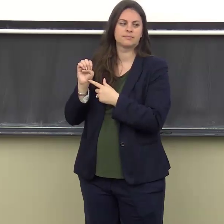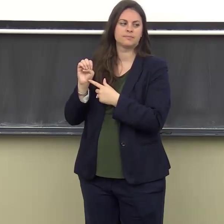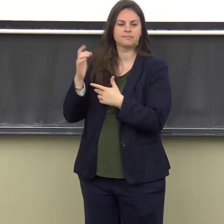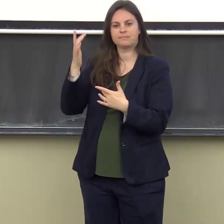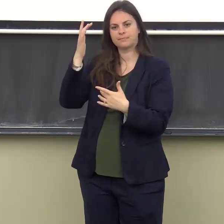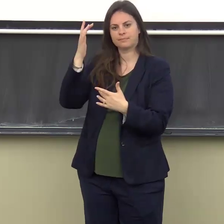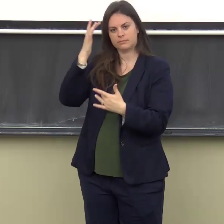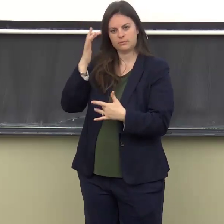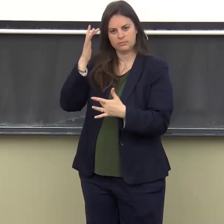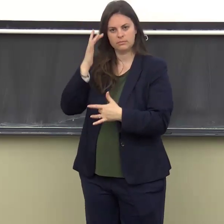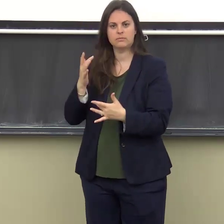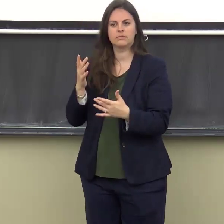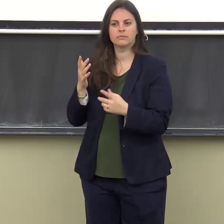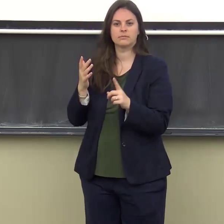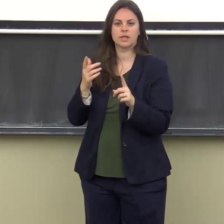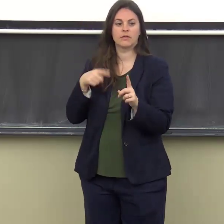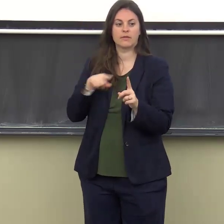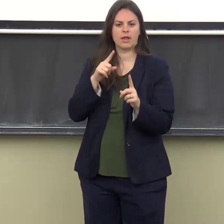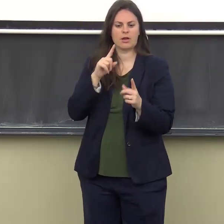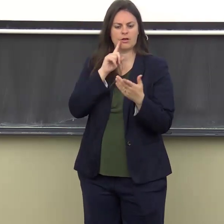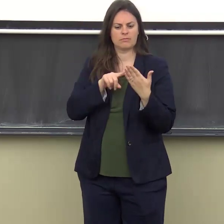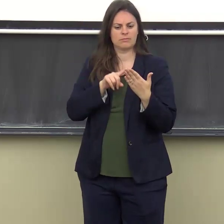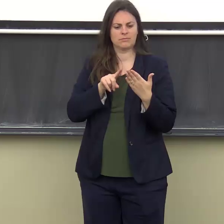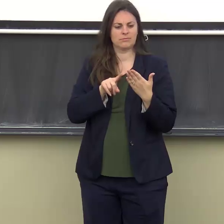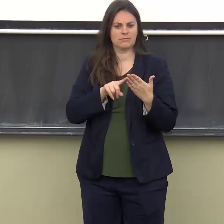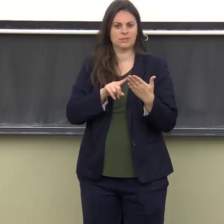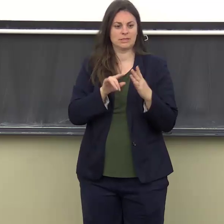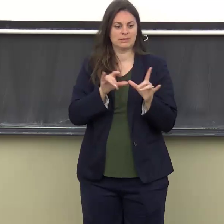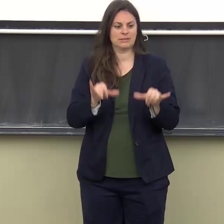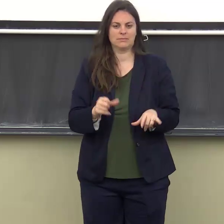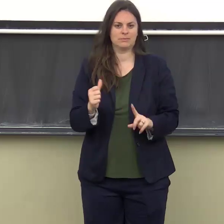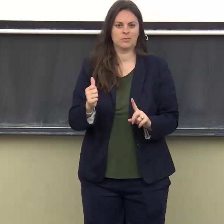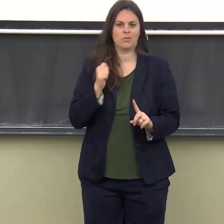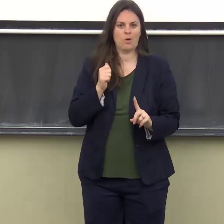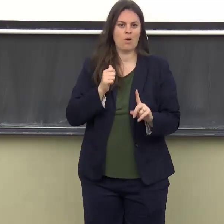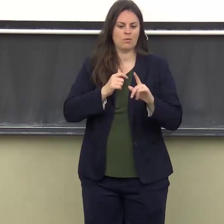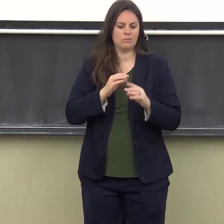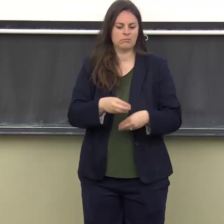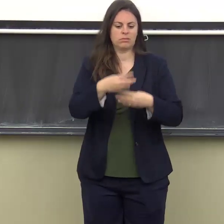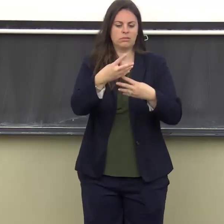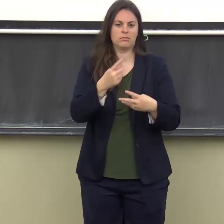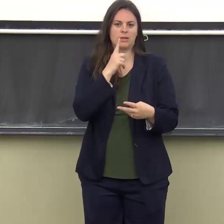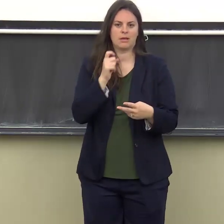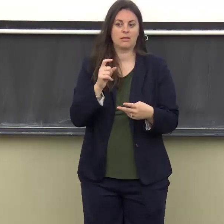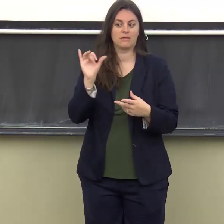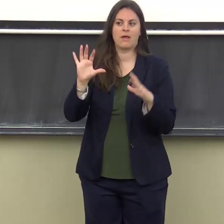research systems won't do research on it because there's not enough people. It's too small a group.